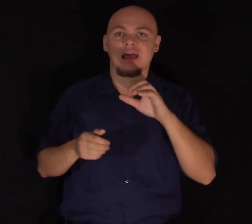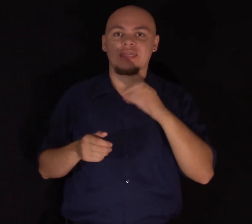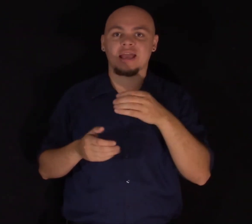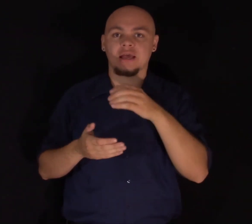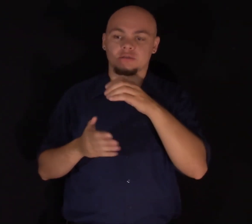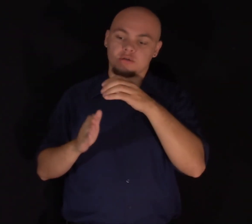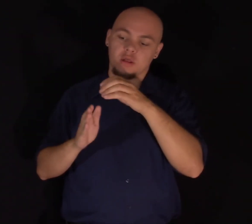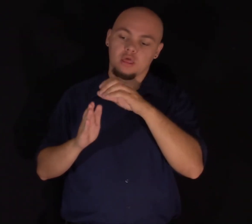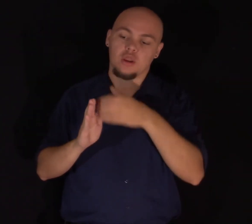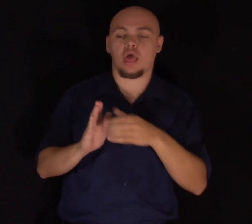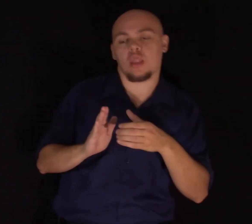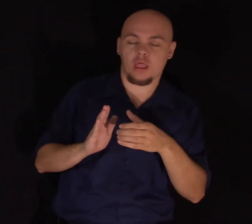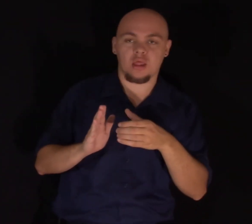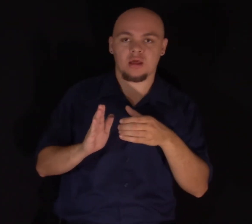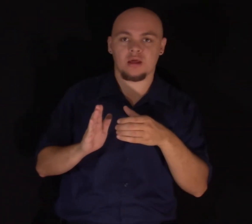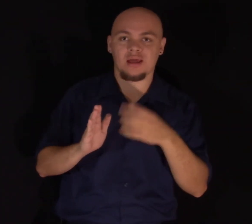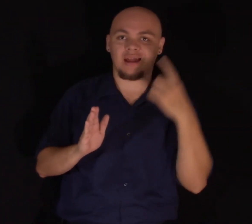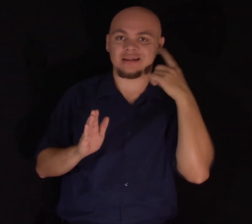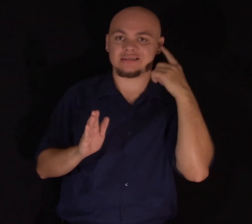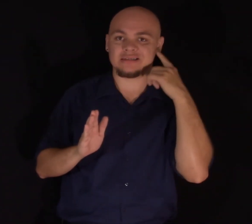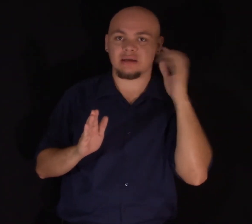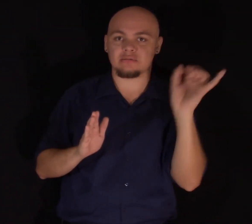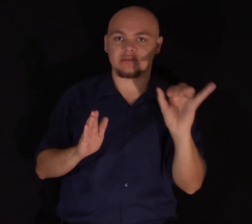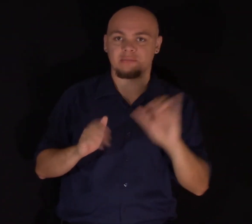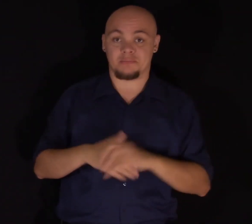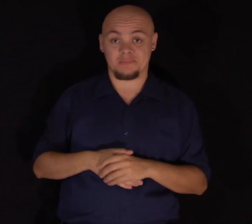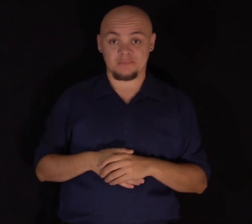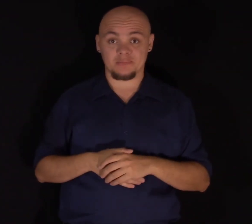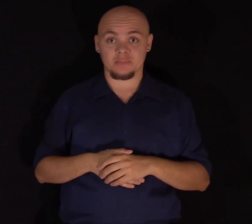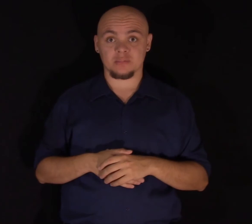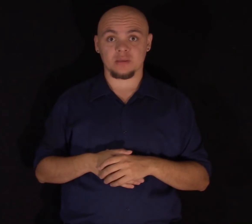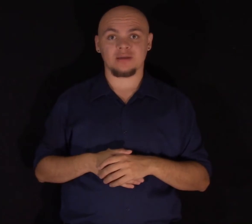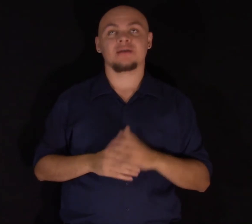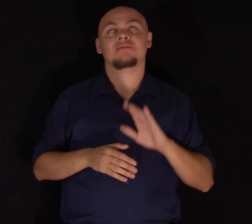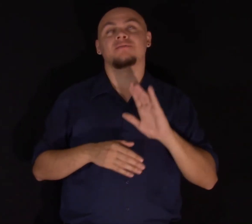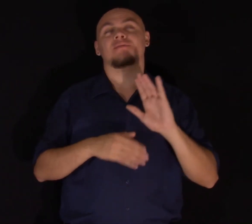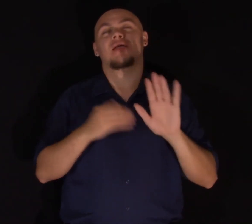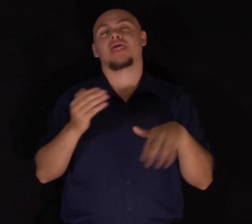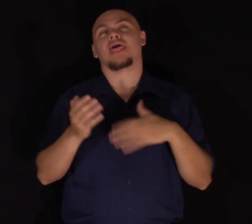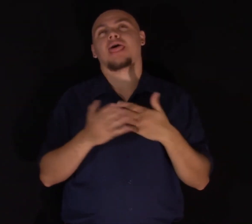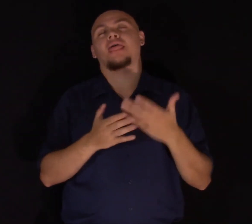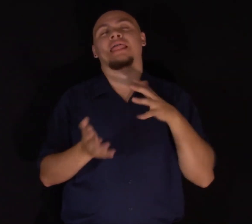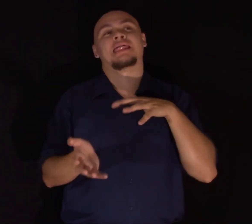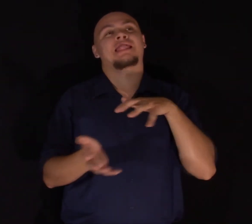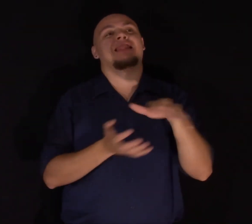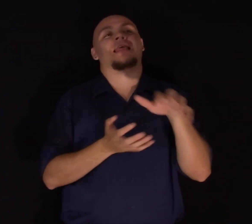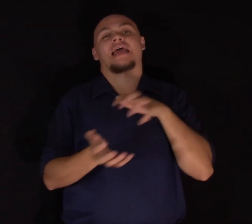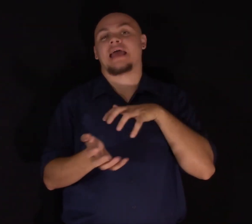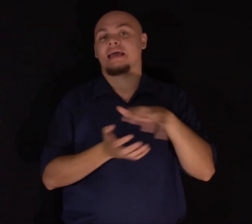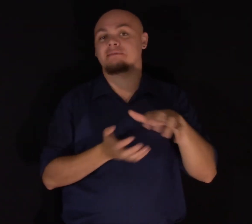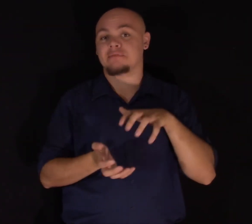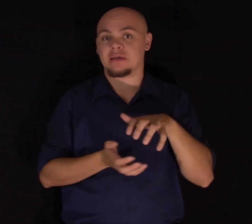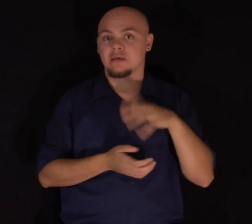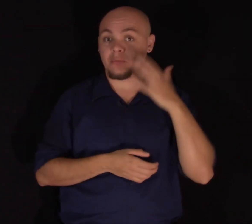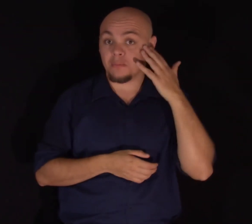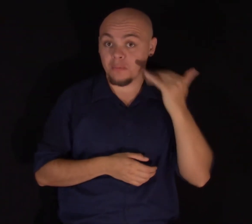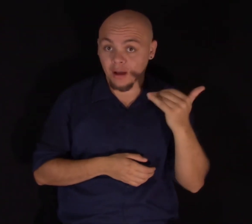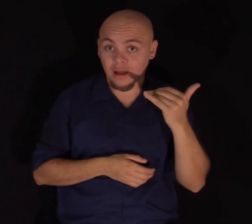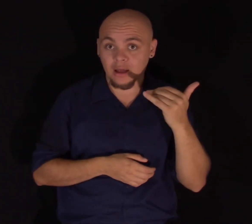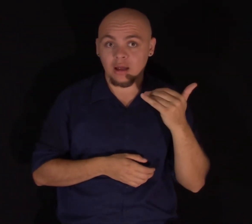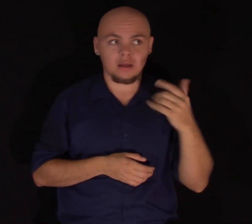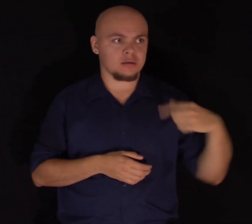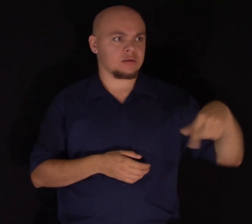down the ice, and then it made that same noise. And we all began laughing at how ignorant